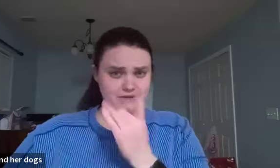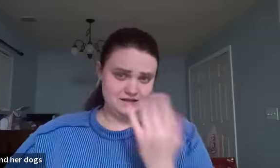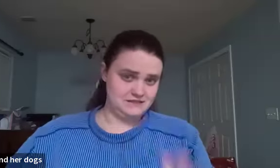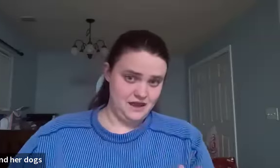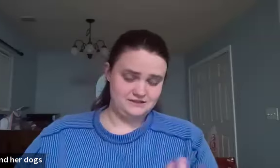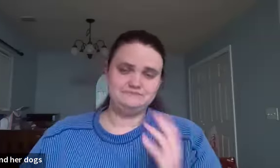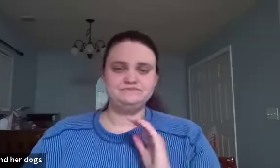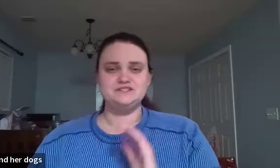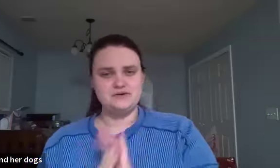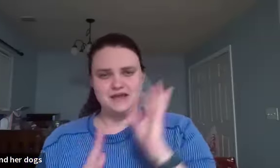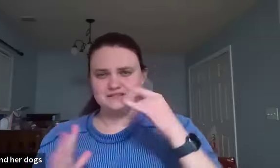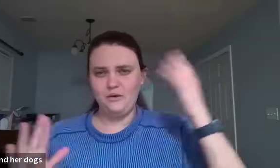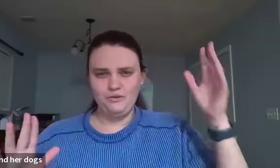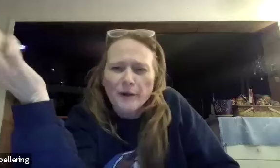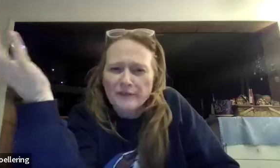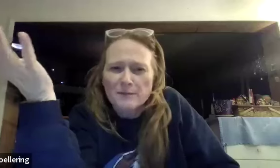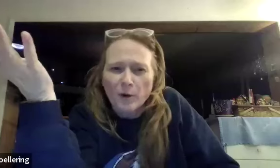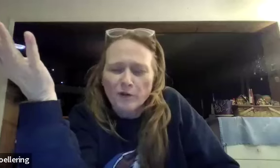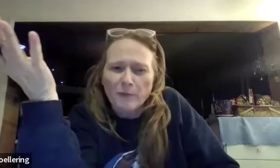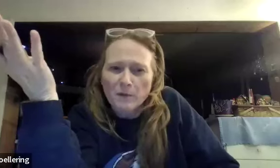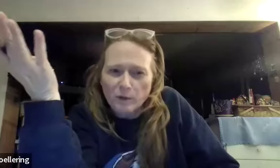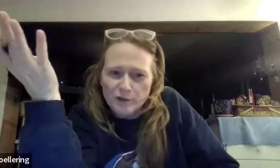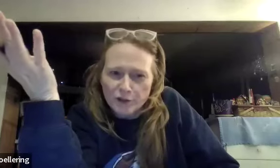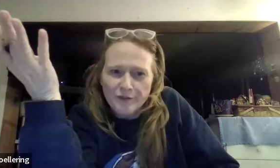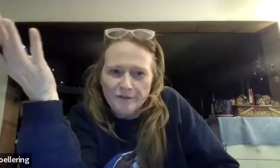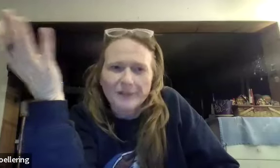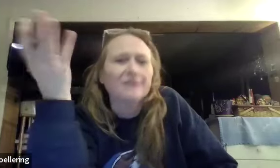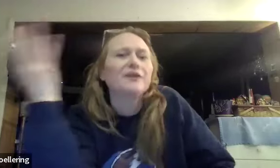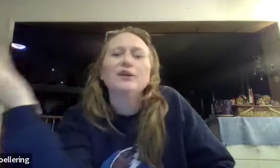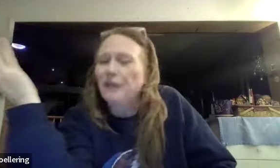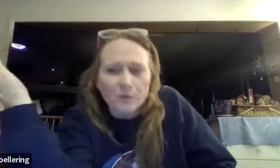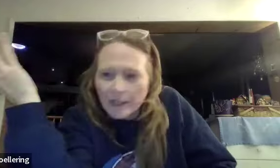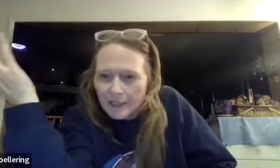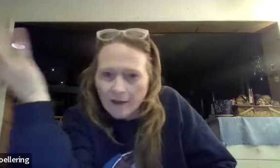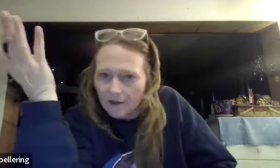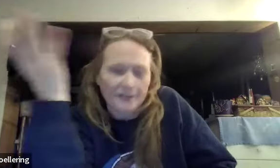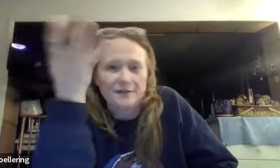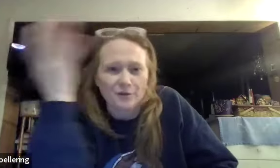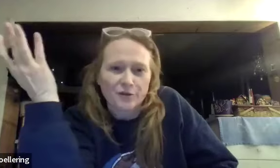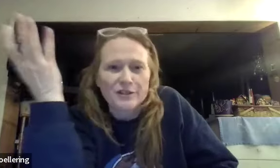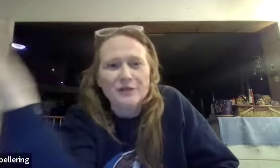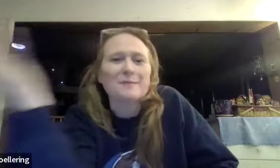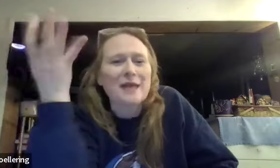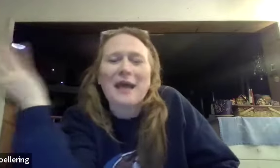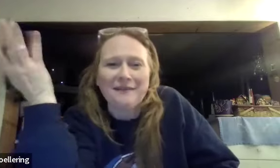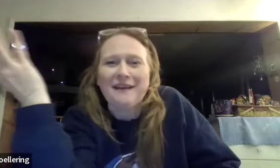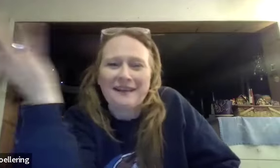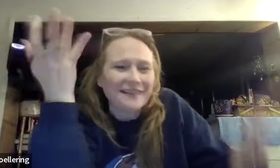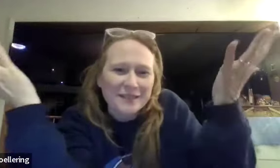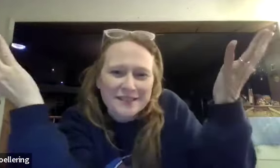them because of that. So I would yeah, think all too, good. if it's part of pop culture, that like they're gonna know who Lady Gaga is, Oh, or do you yeah, know what they I'm saying? do. Like if it's